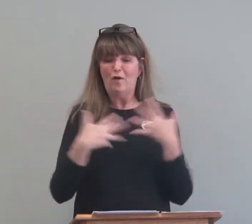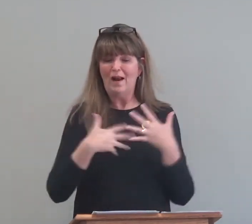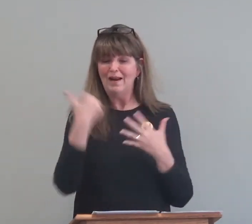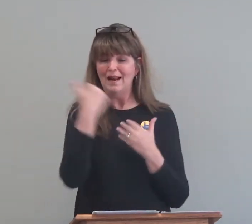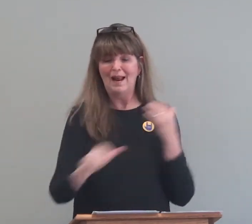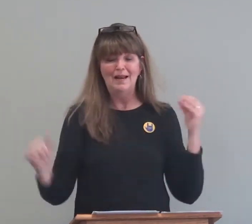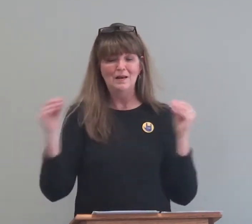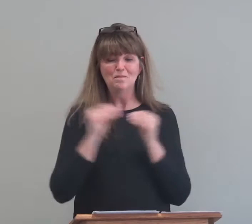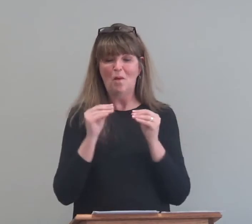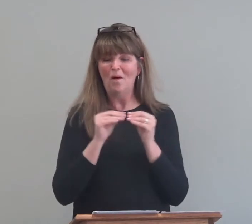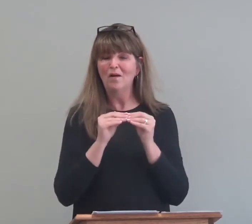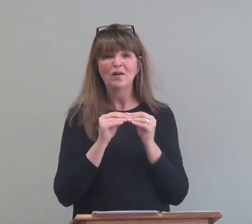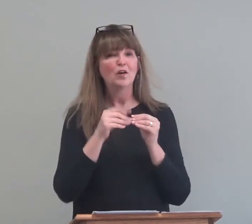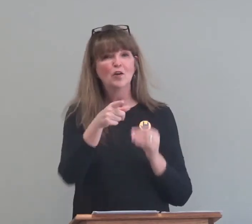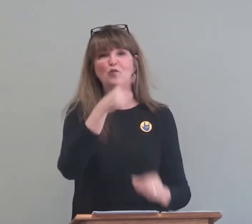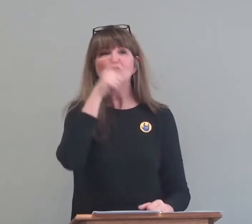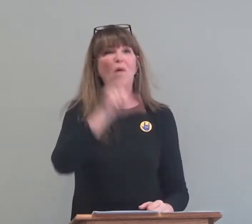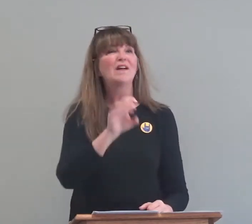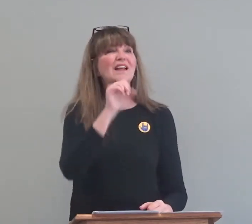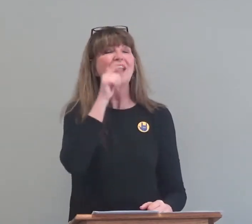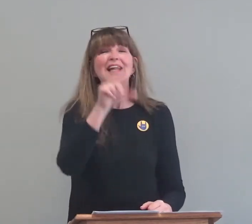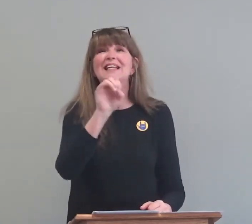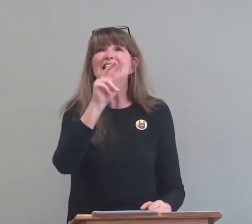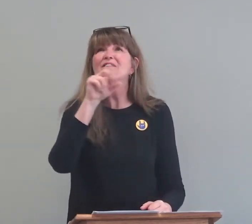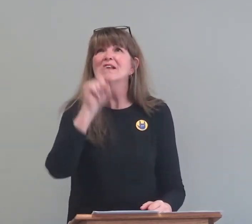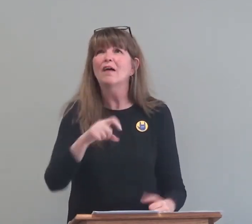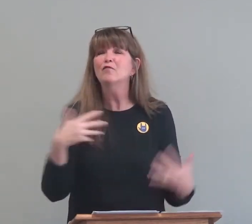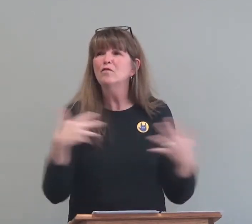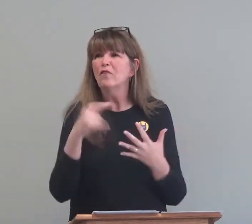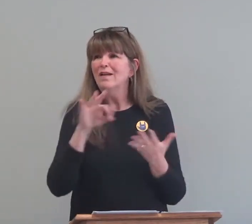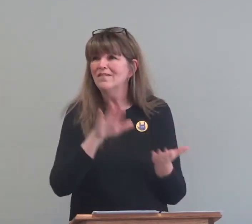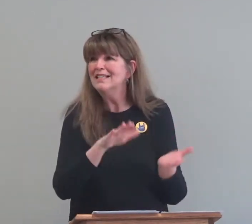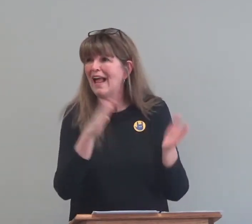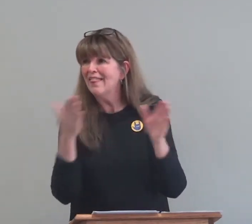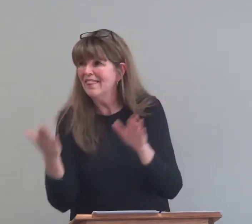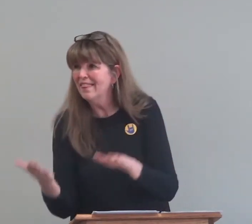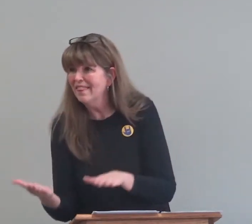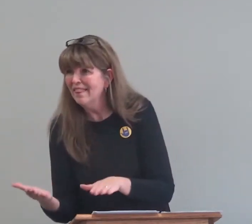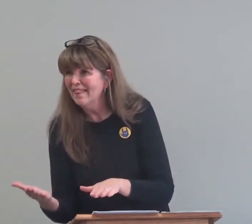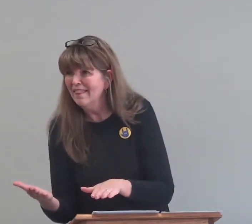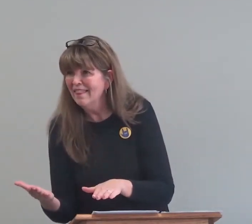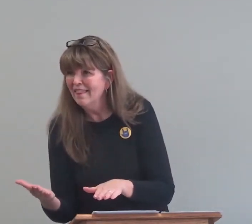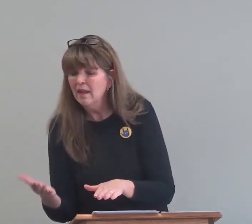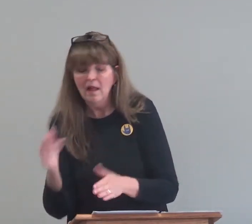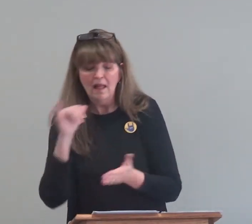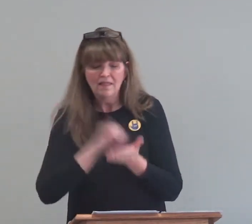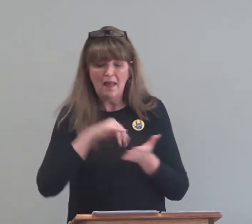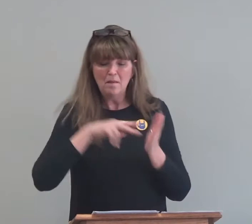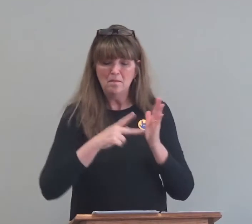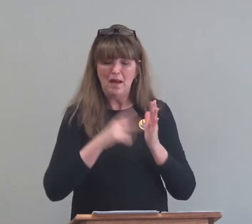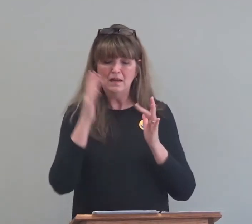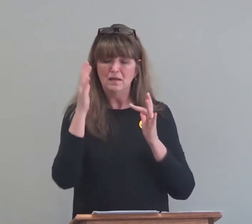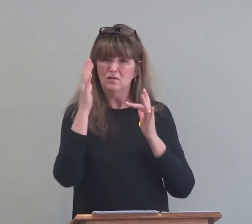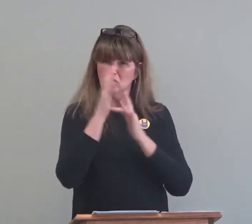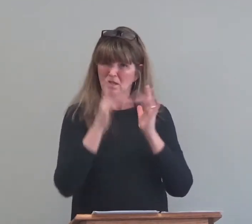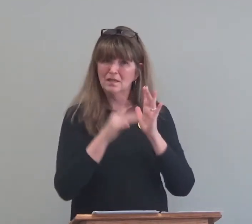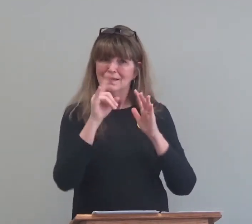you no longer have to live in fear. You do not have to even fear death.